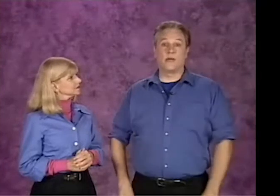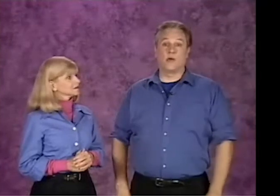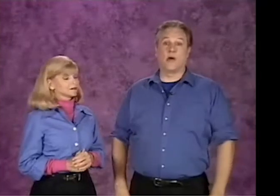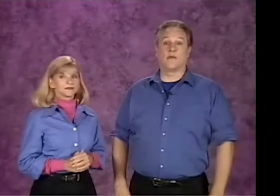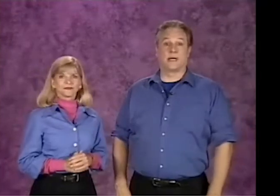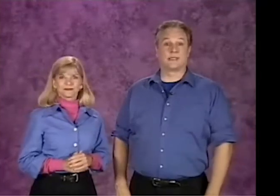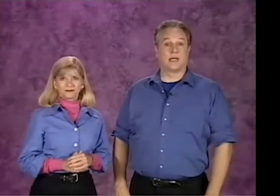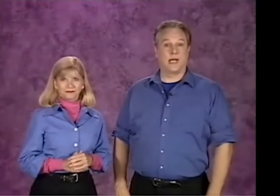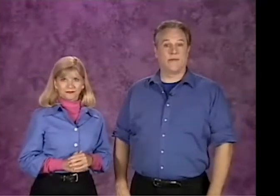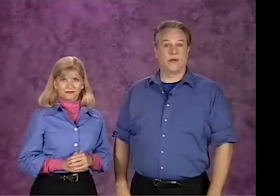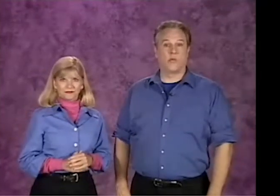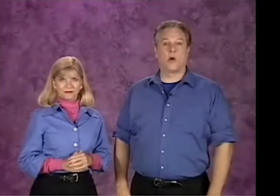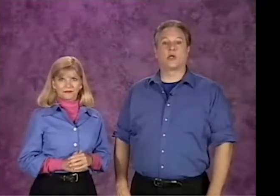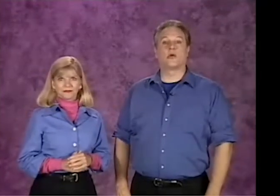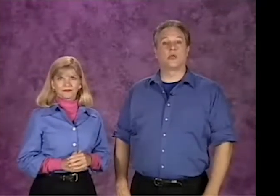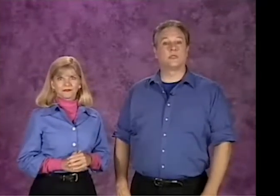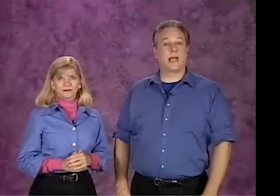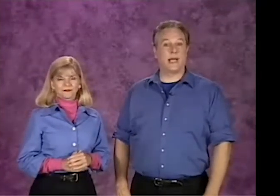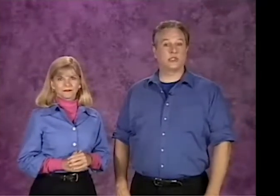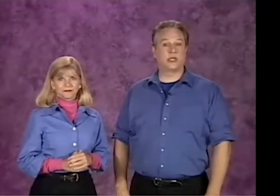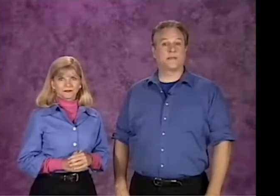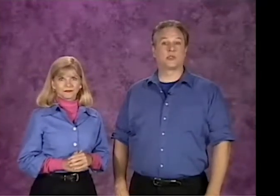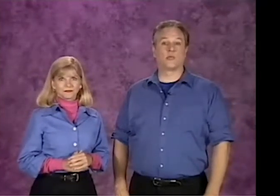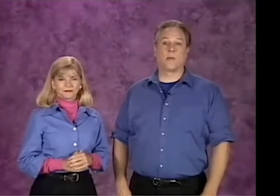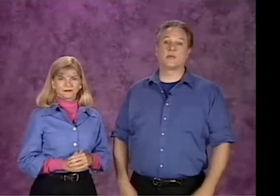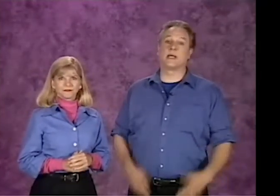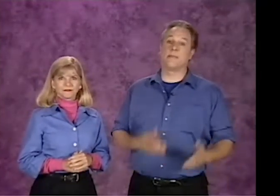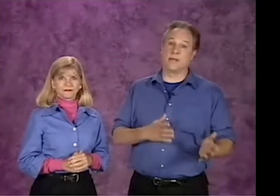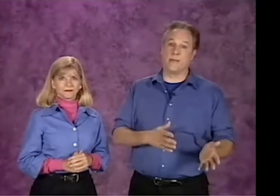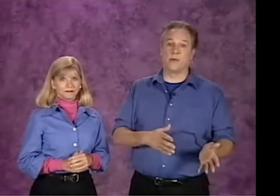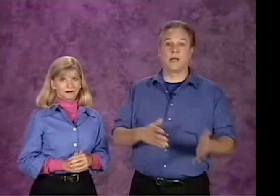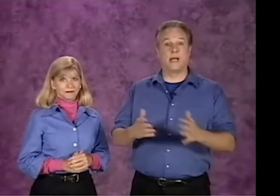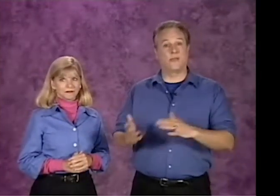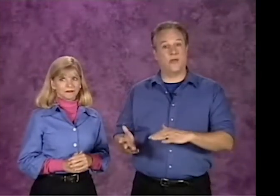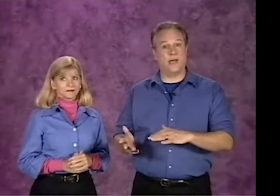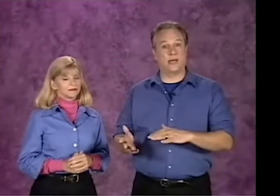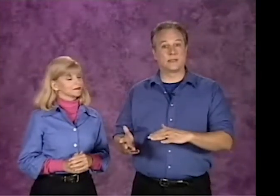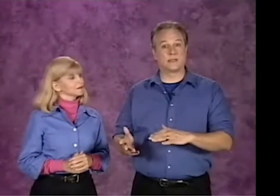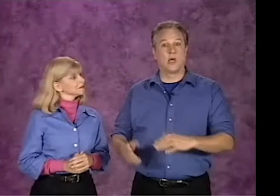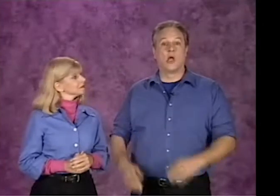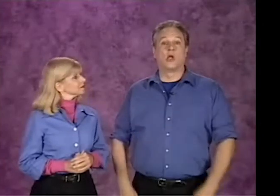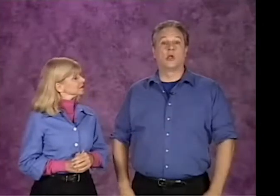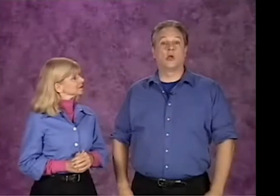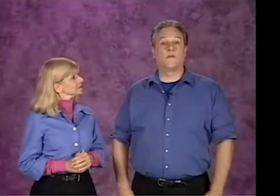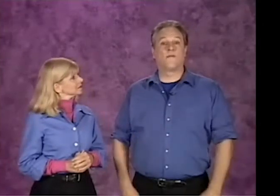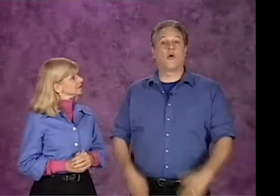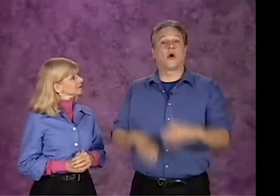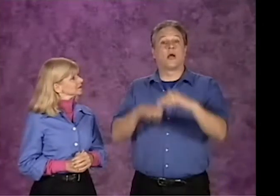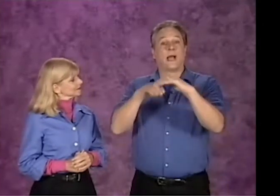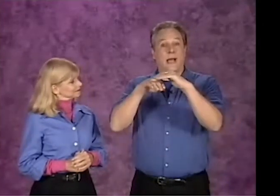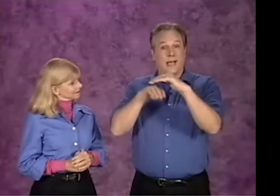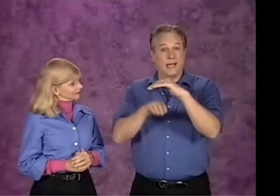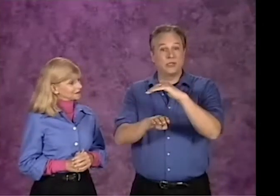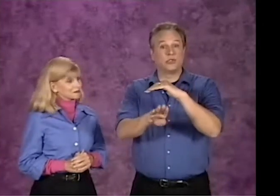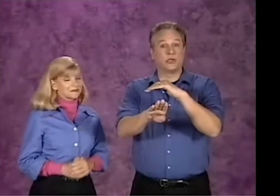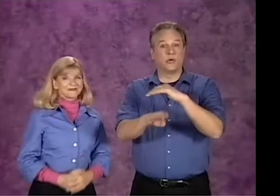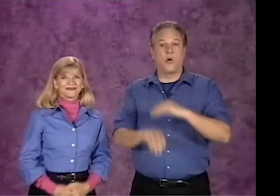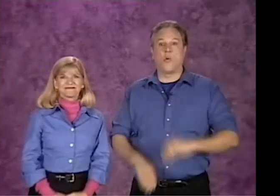preview of Lesson 11 where you'll use hand shapes to represent people and things. Look for into when